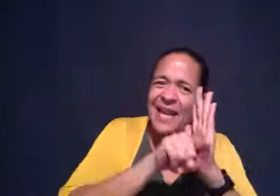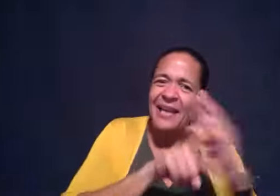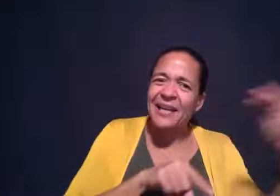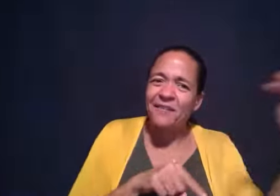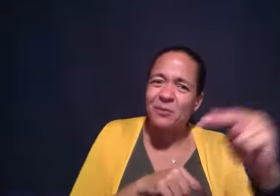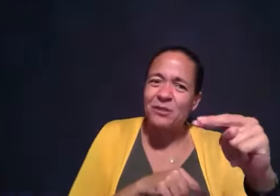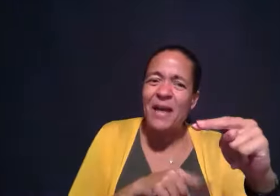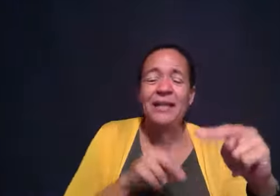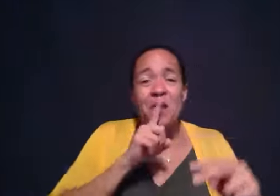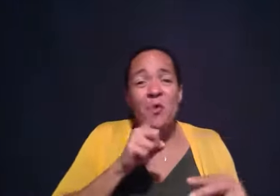magical evening, you know?